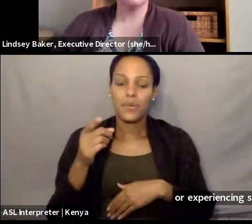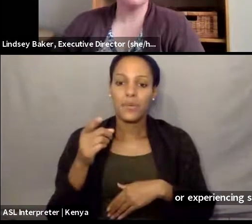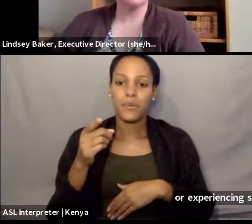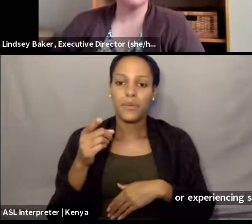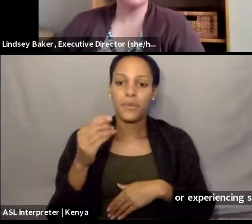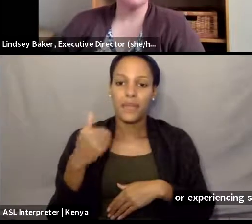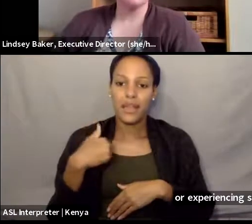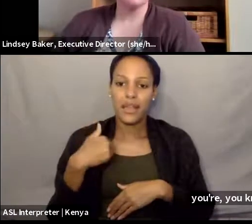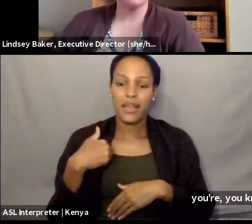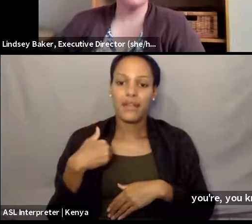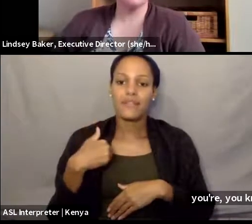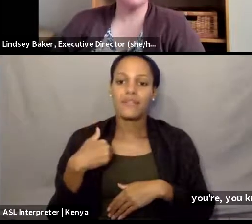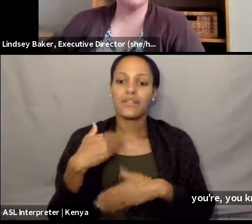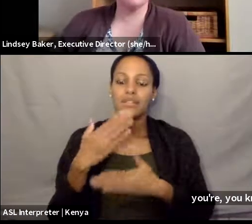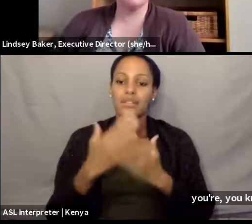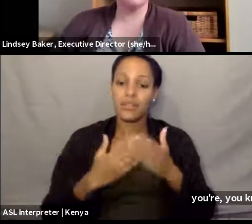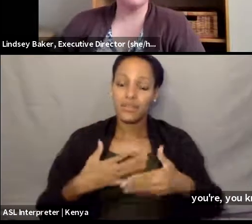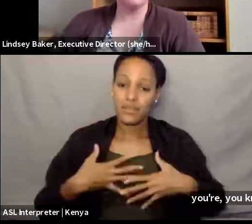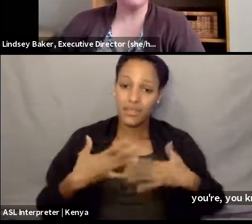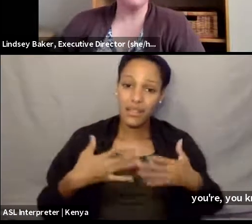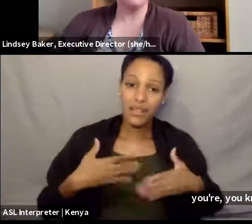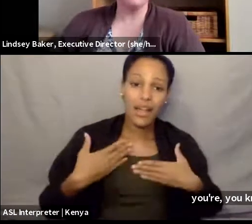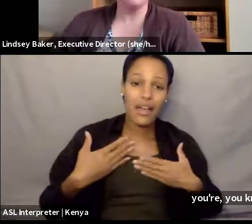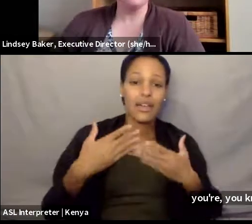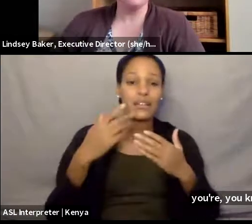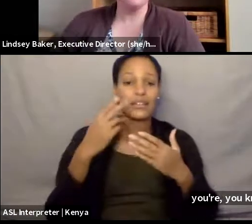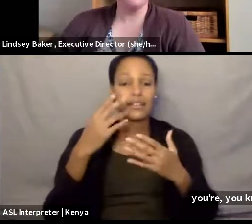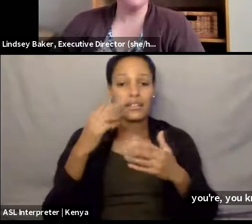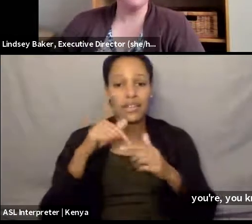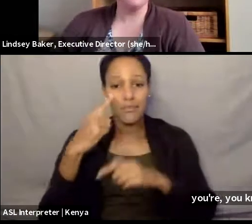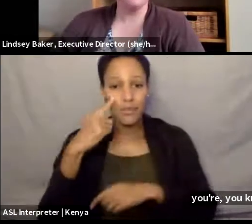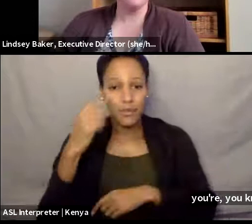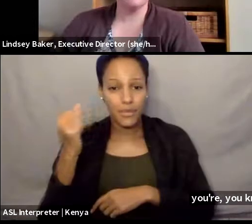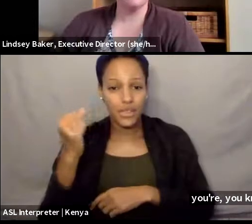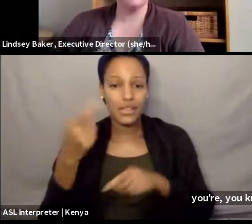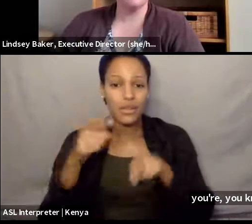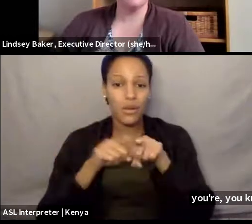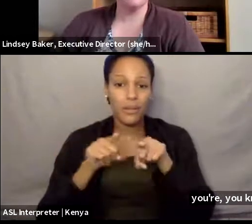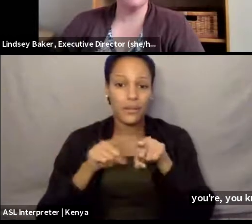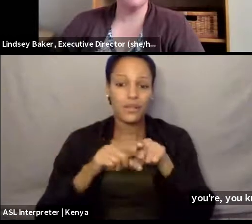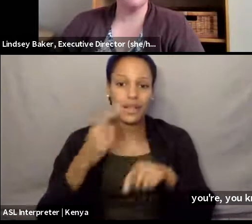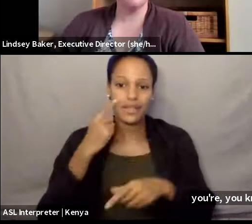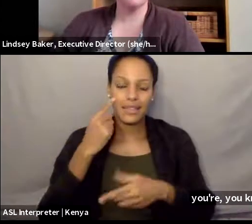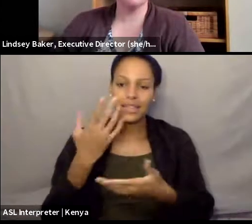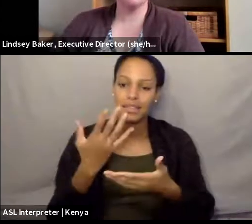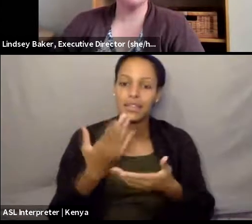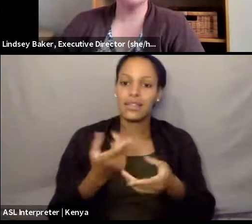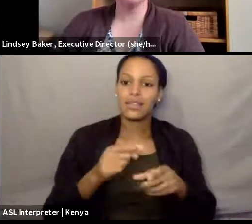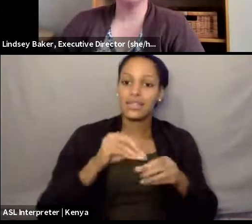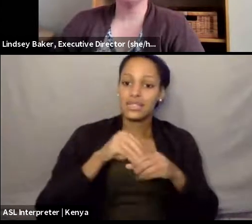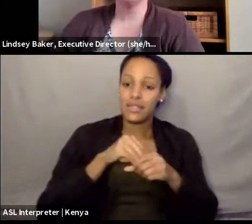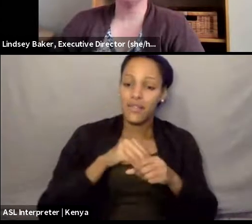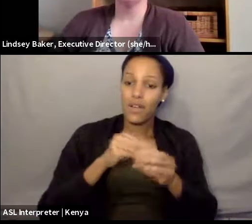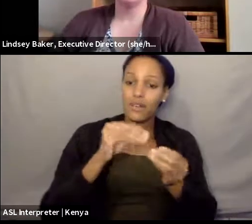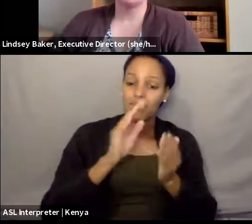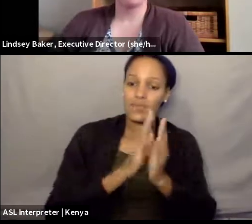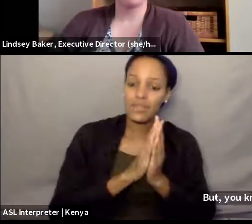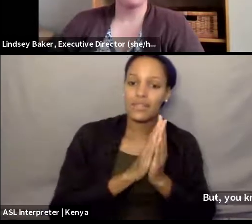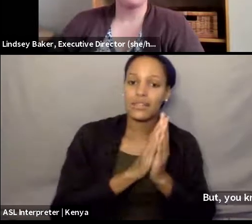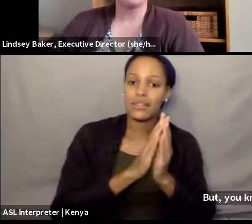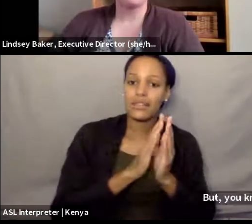there's the delight in the memory itself. But, you know, I think it's the essay with your